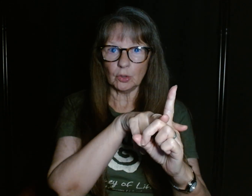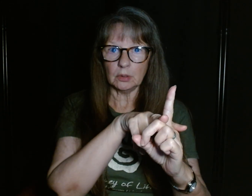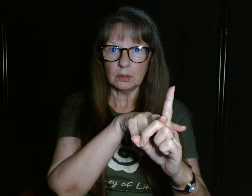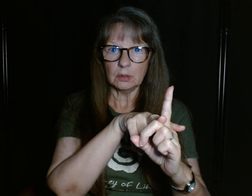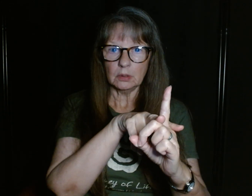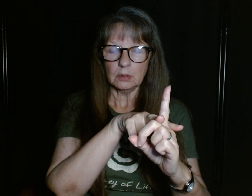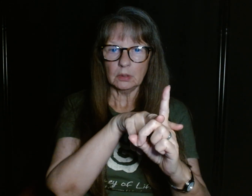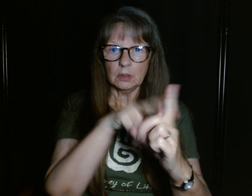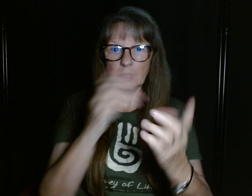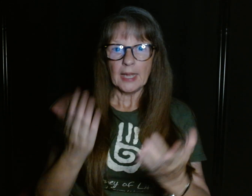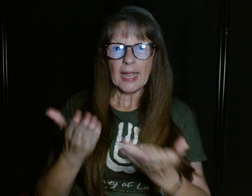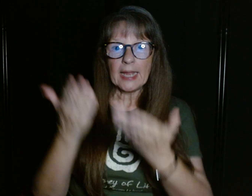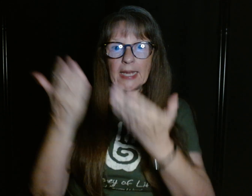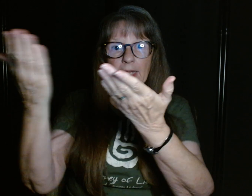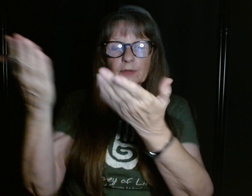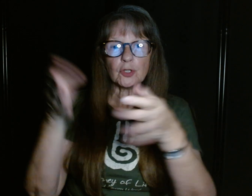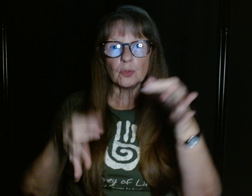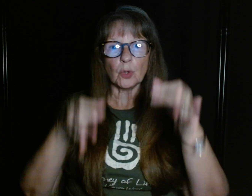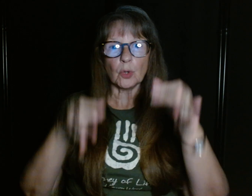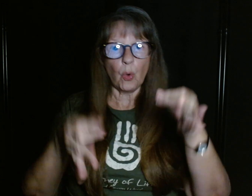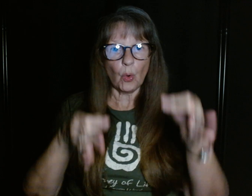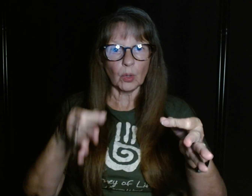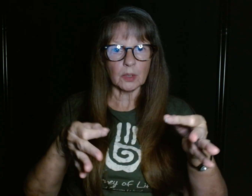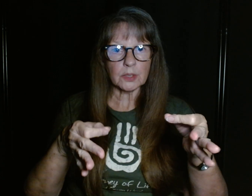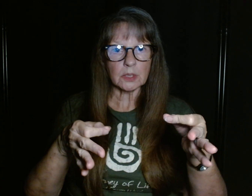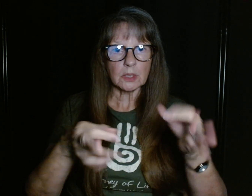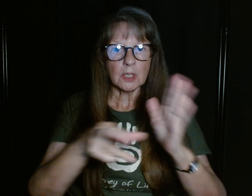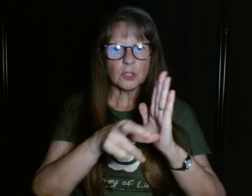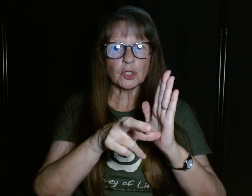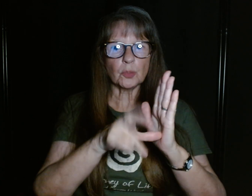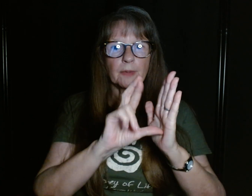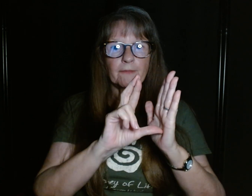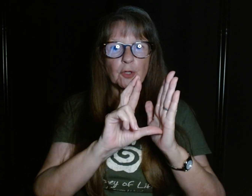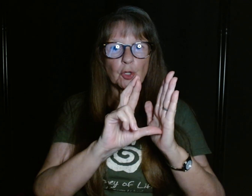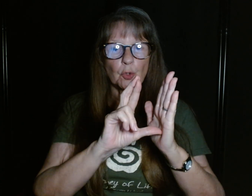appeal, and give it to a court to review,